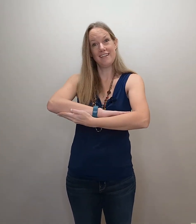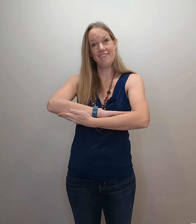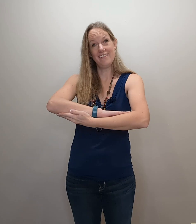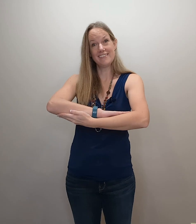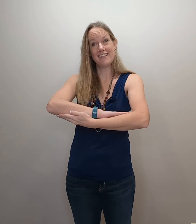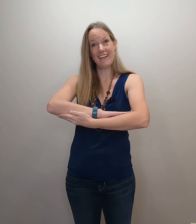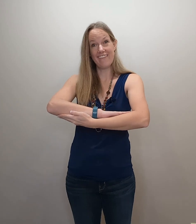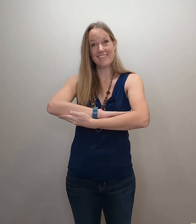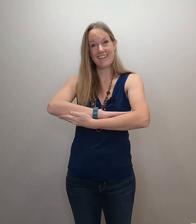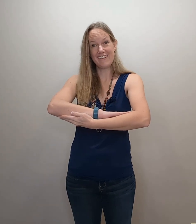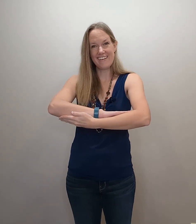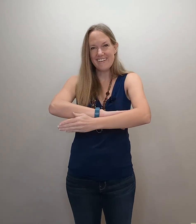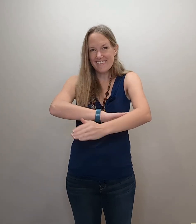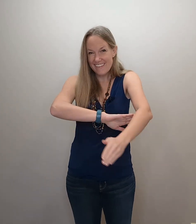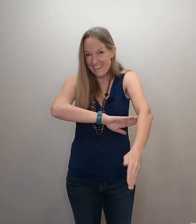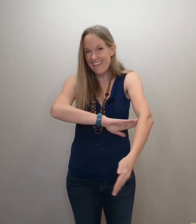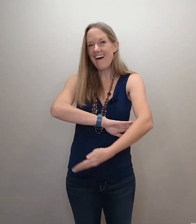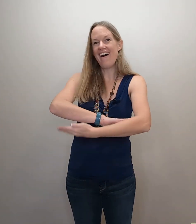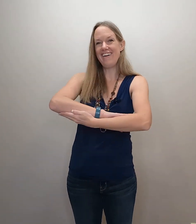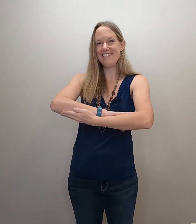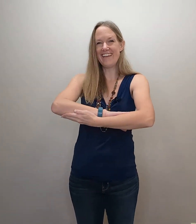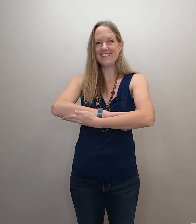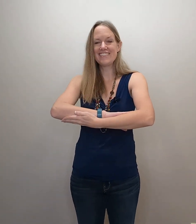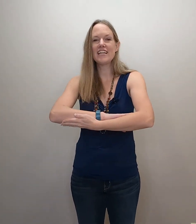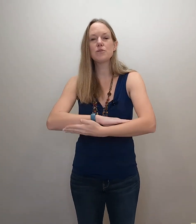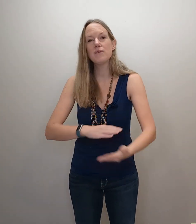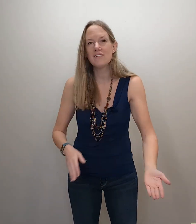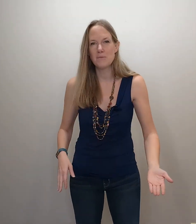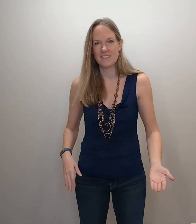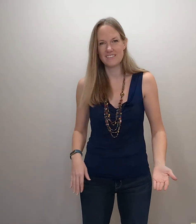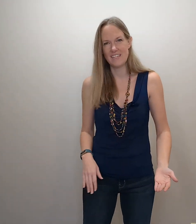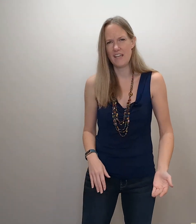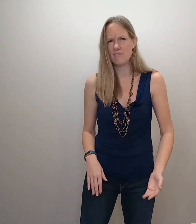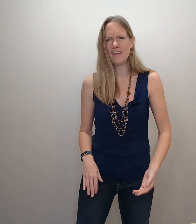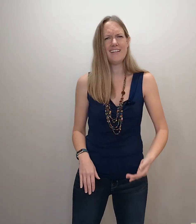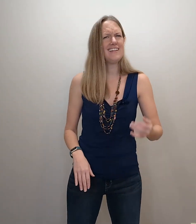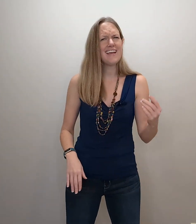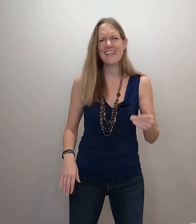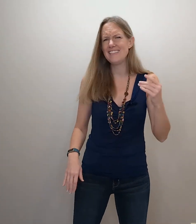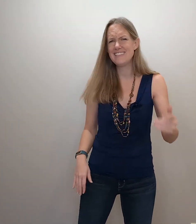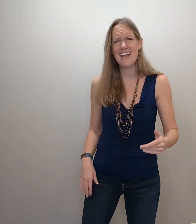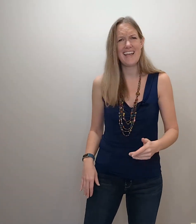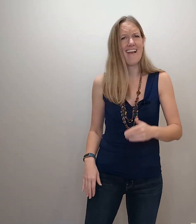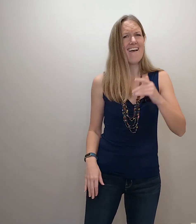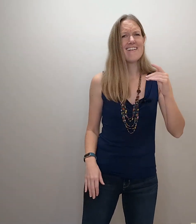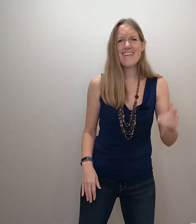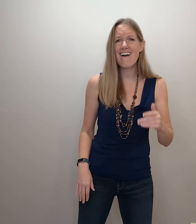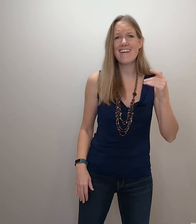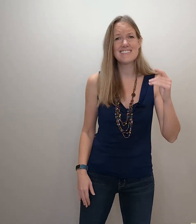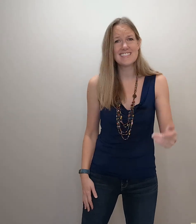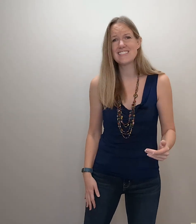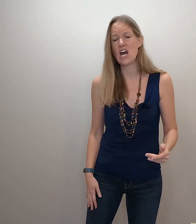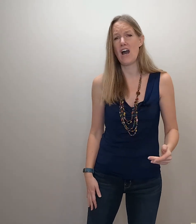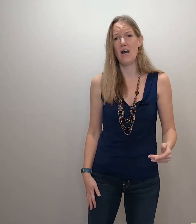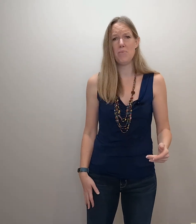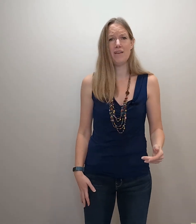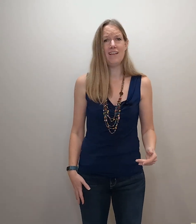sun, when it's on the other side of the earth, all night. Because that's really what they're saying, right? Night and day, non-stop,